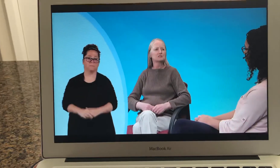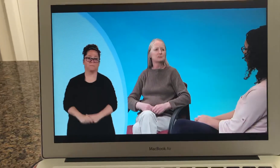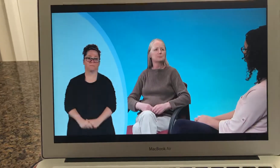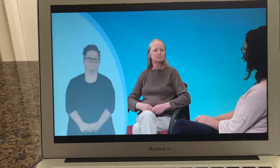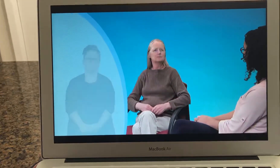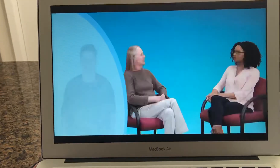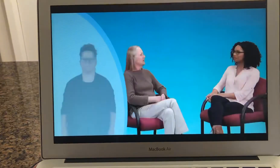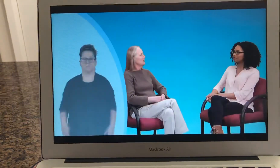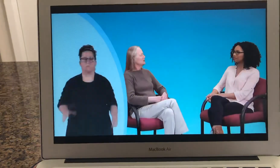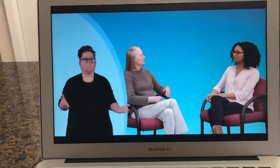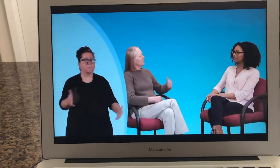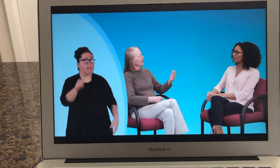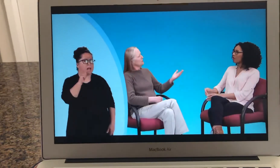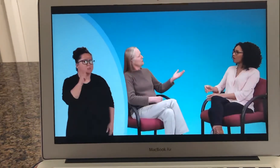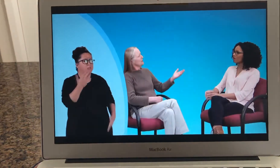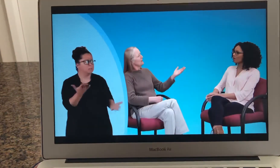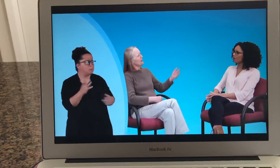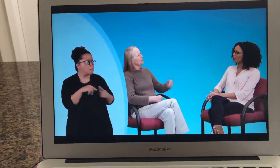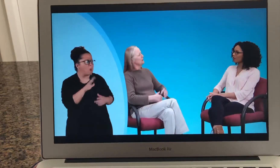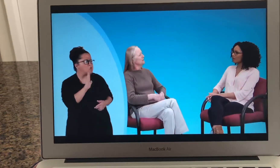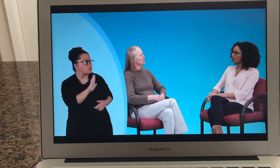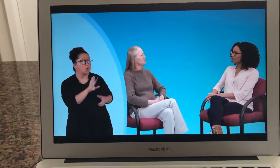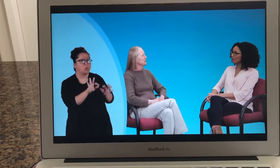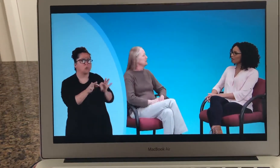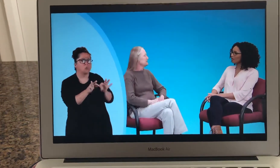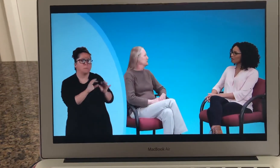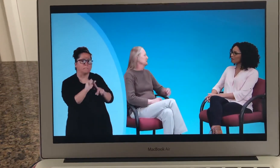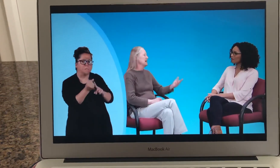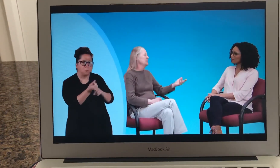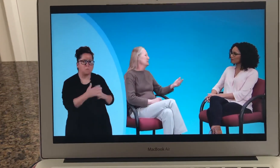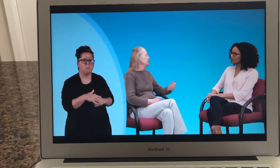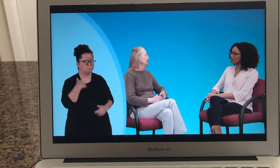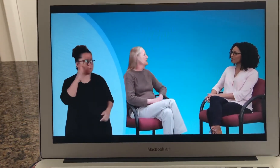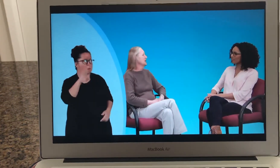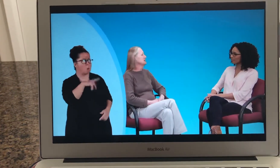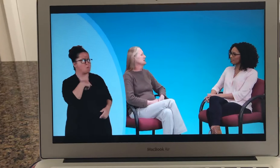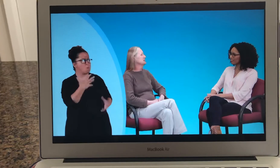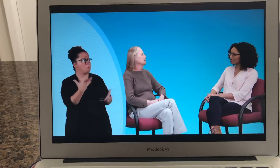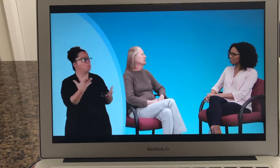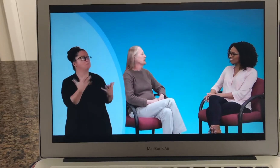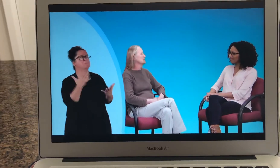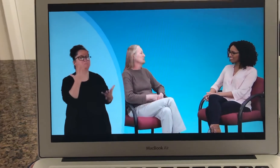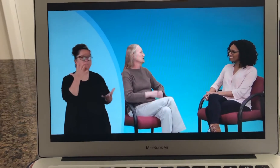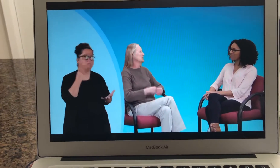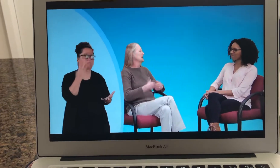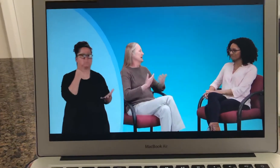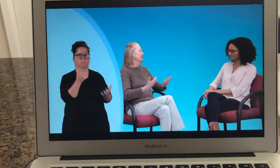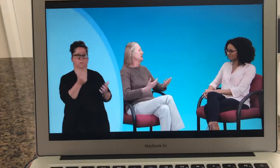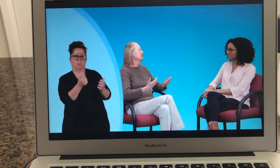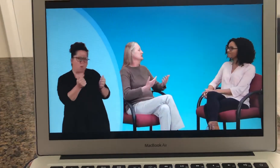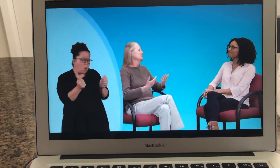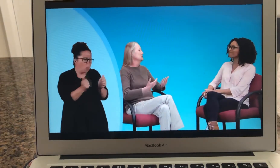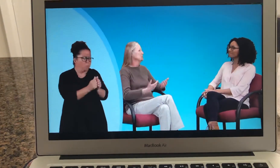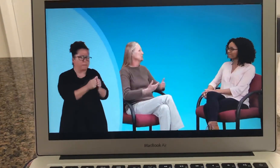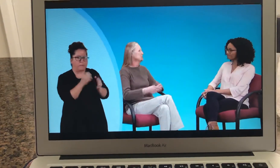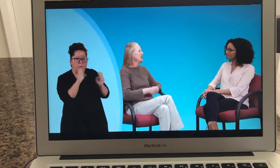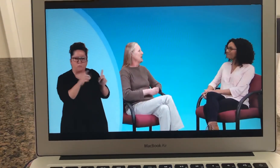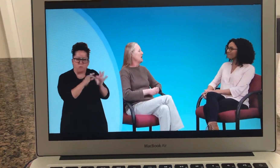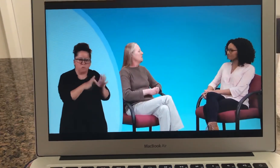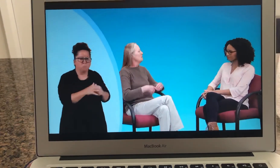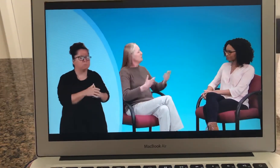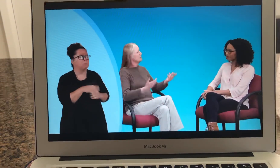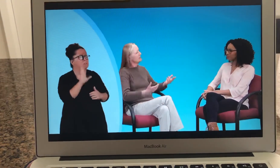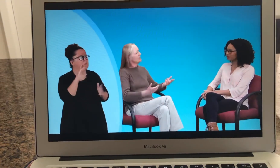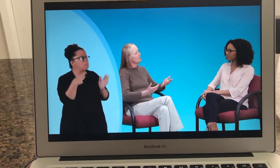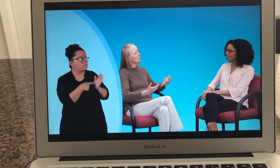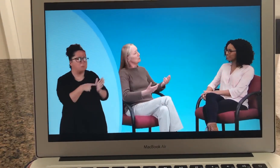In the school, it's not the same. So Andrew, I have a question for you. As an interpreter situation, in your experience